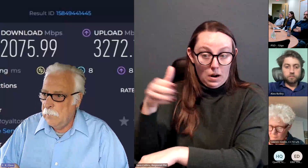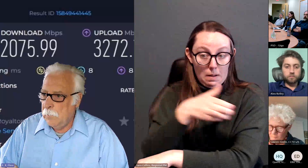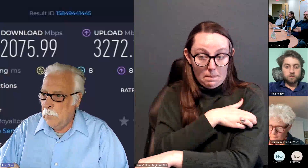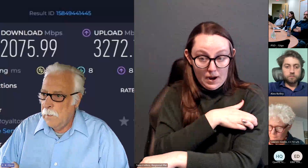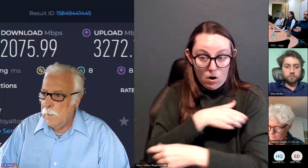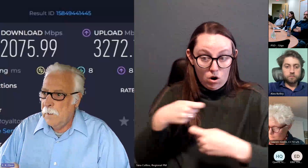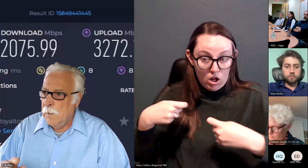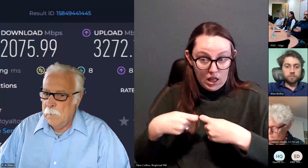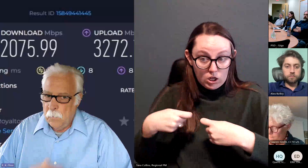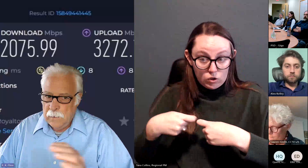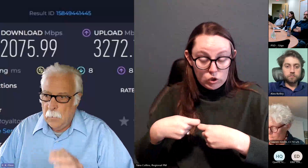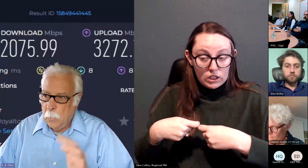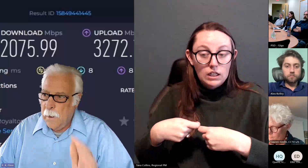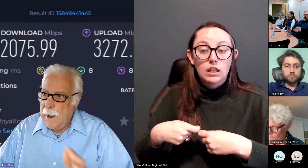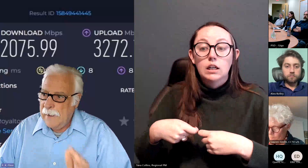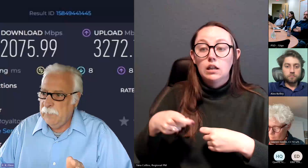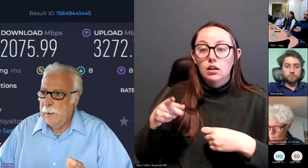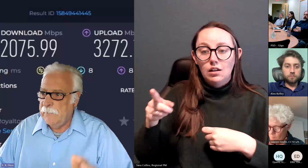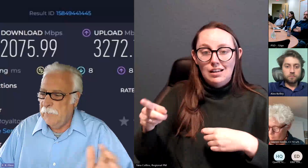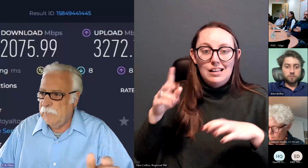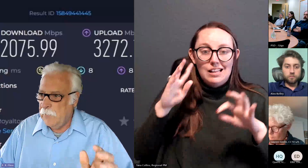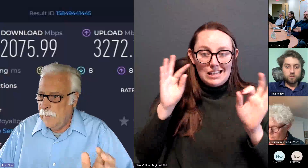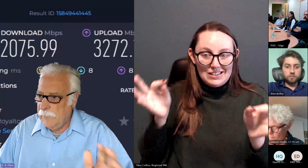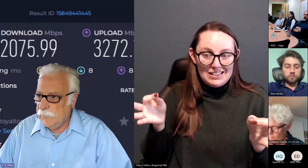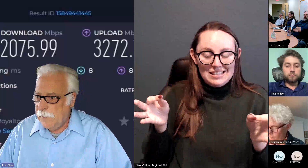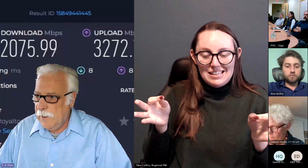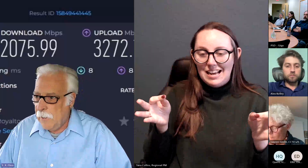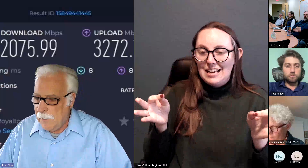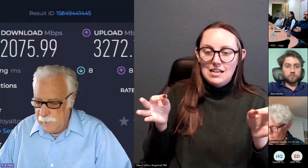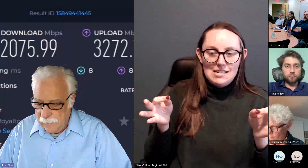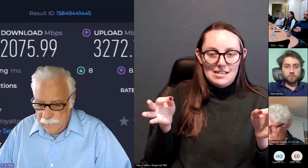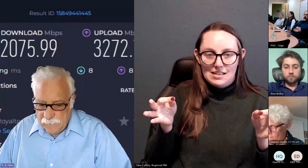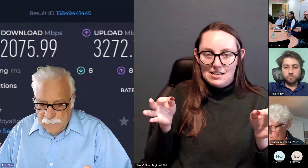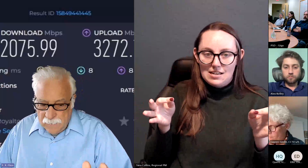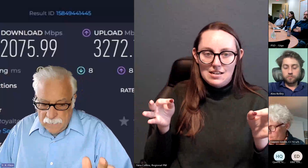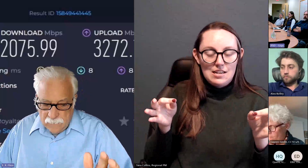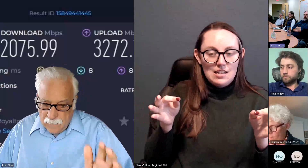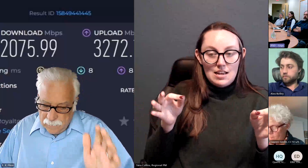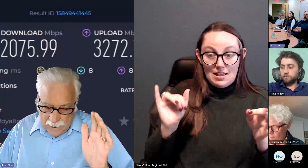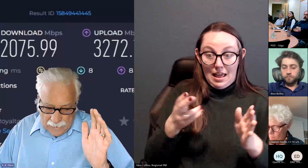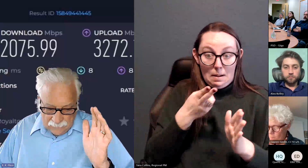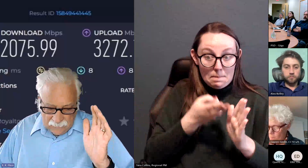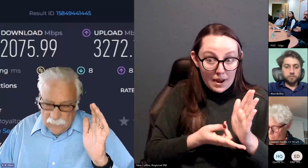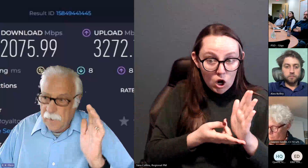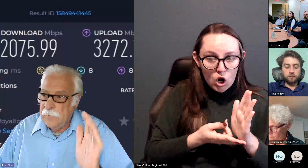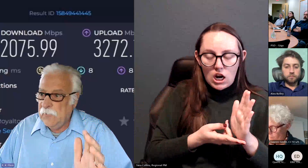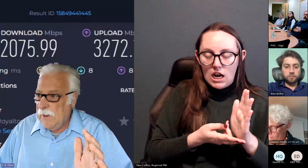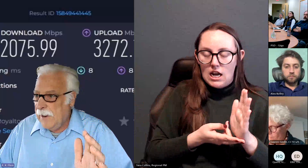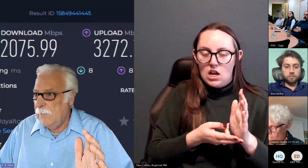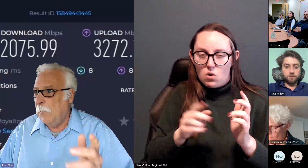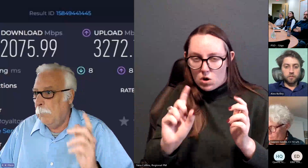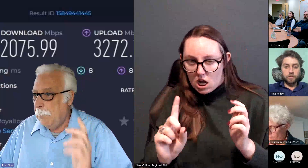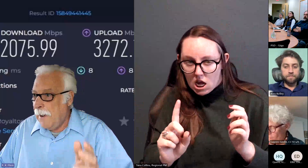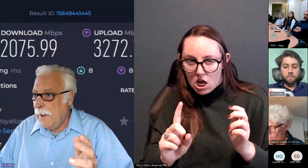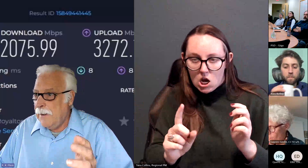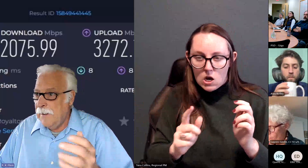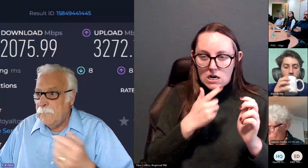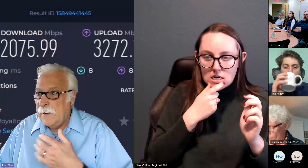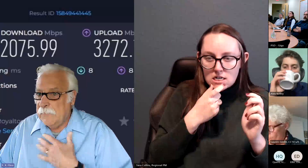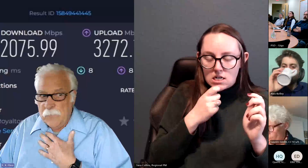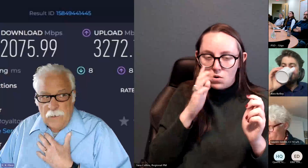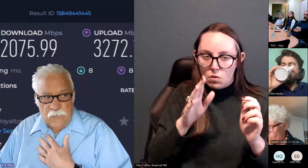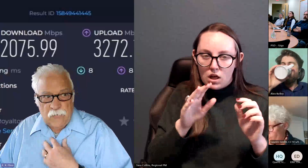to do, what aspect of this grid hardening. That's understandable,